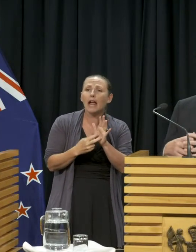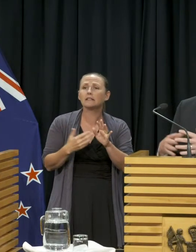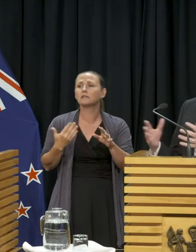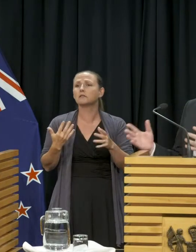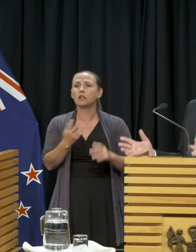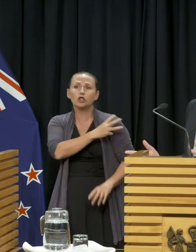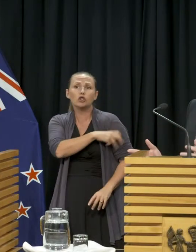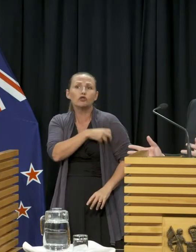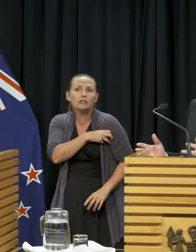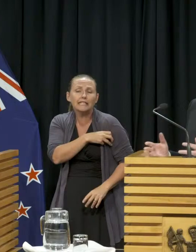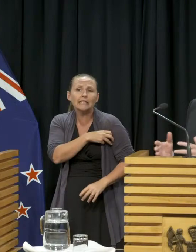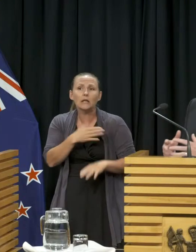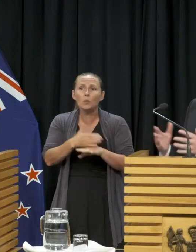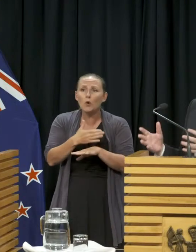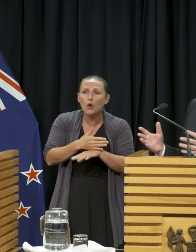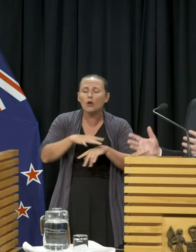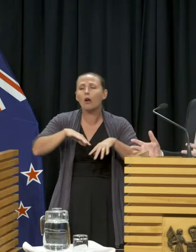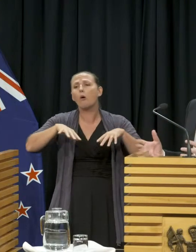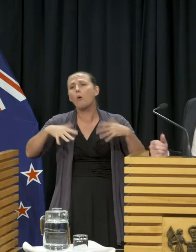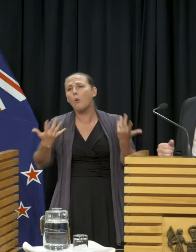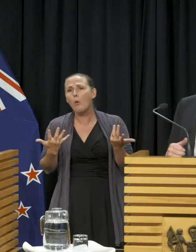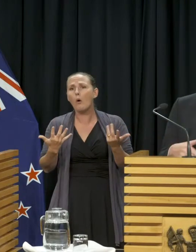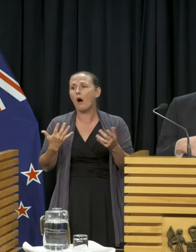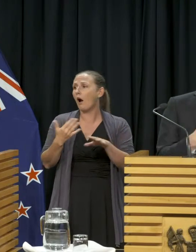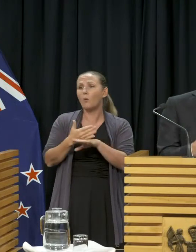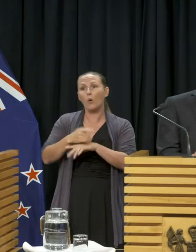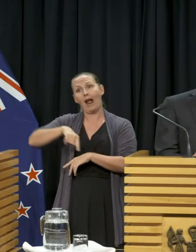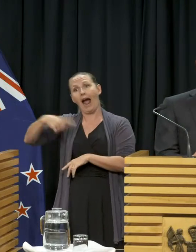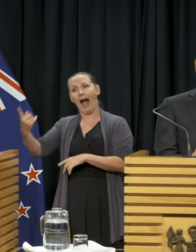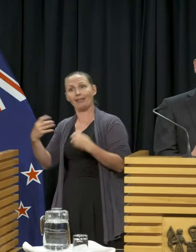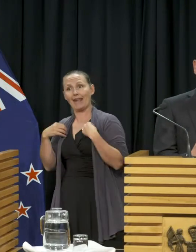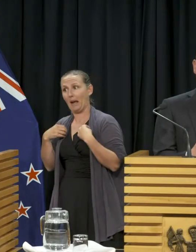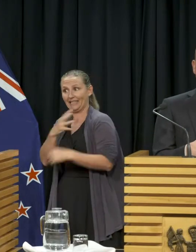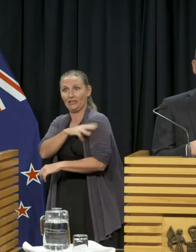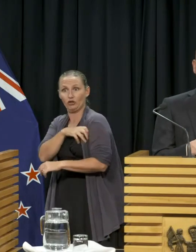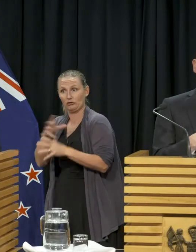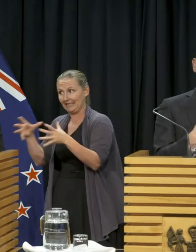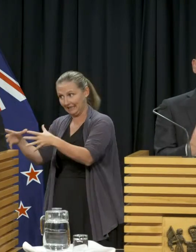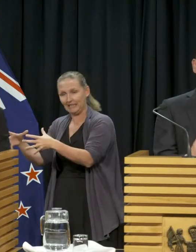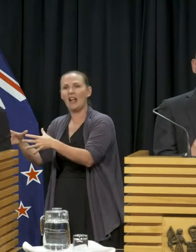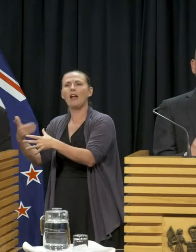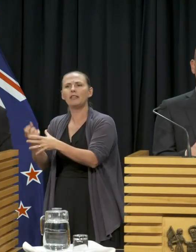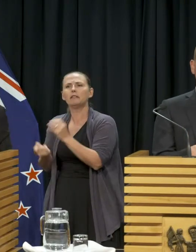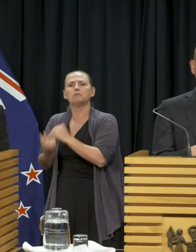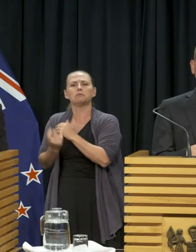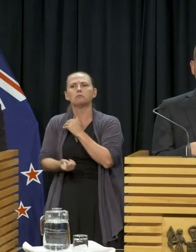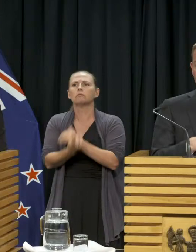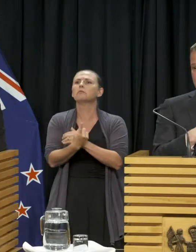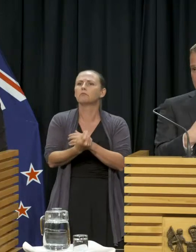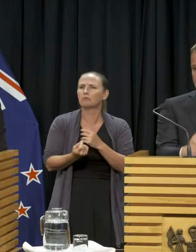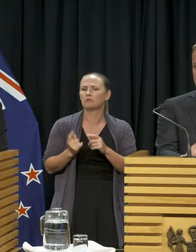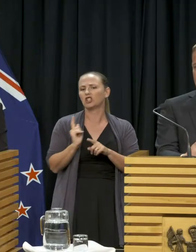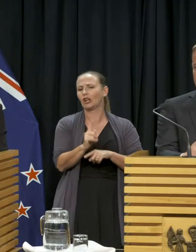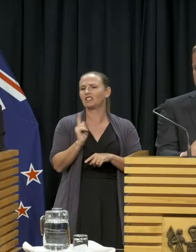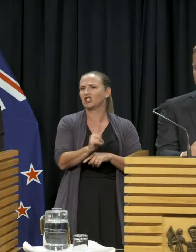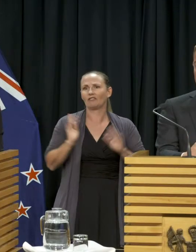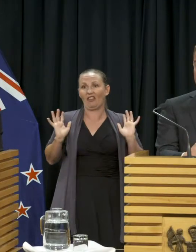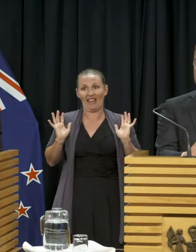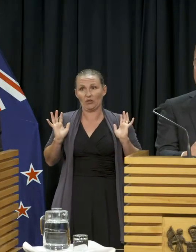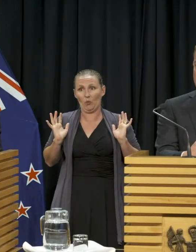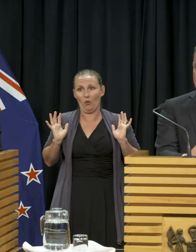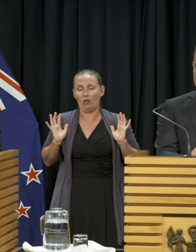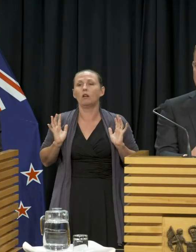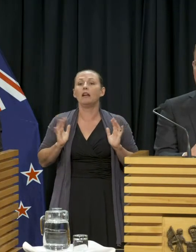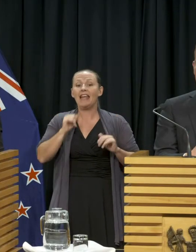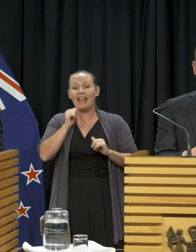may predominantly work doing security somewhere else, and they may have worked a few shifts. When they've worked a shift in MIQ, they therefore